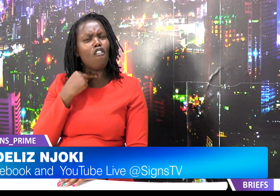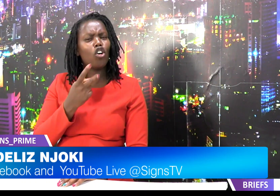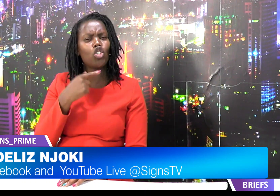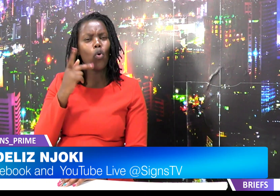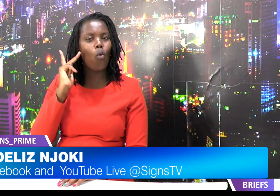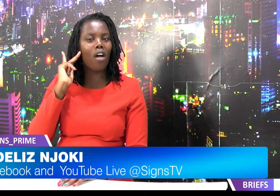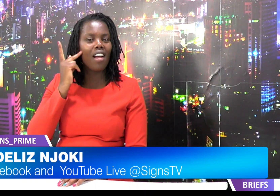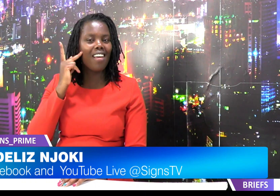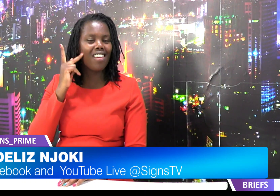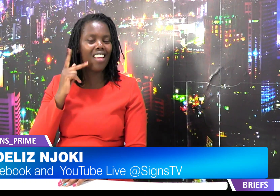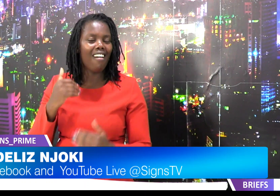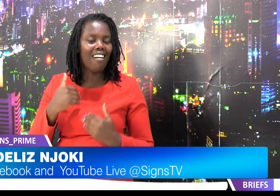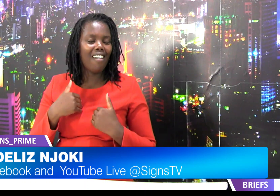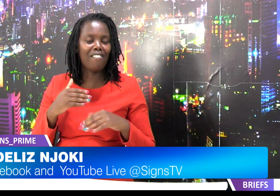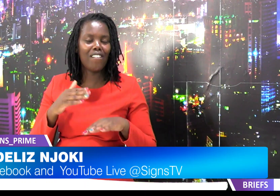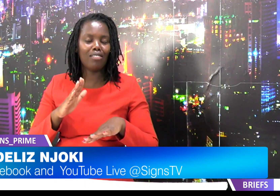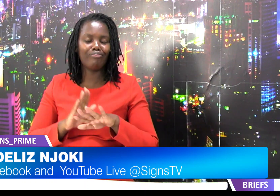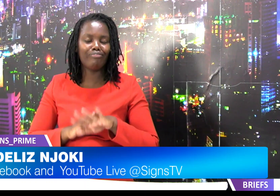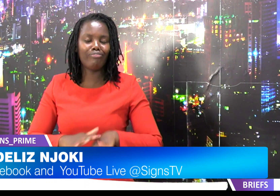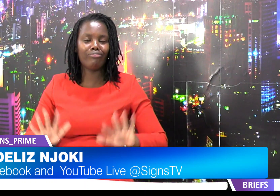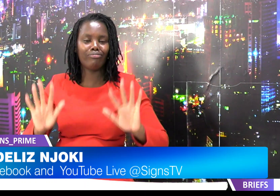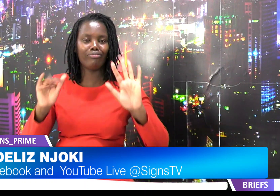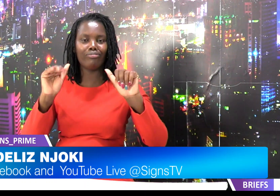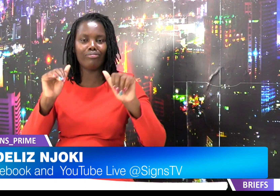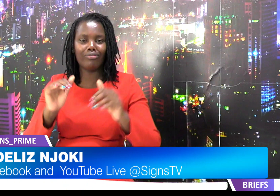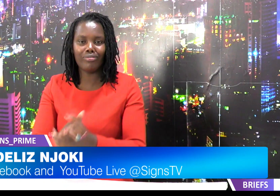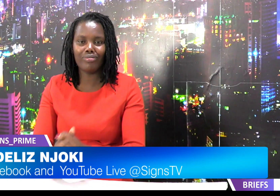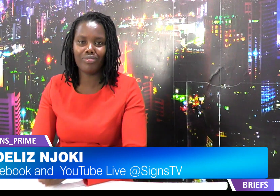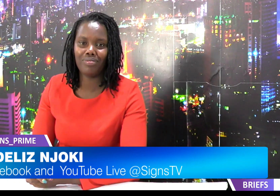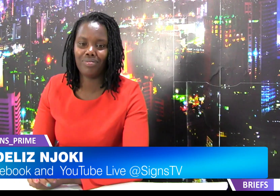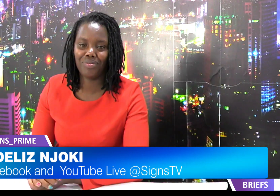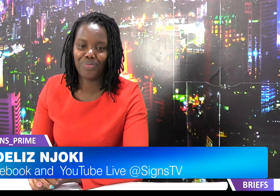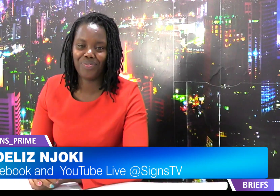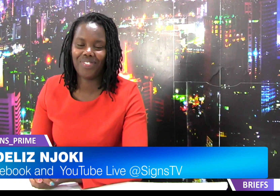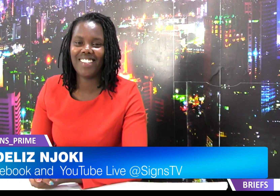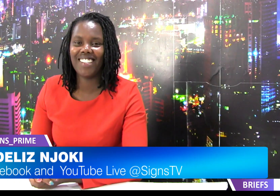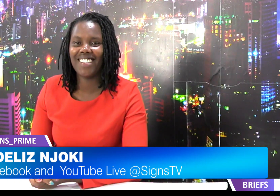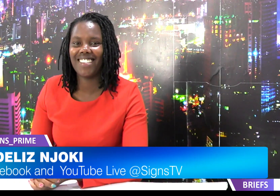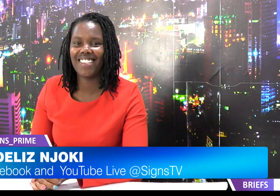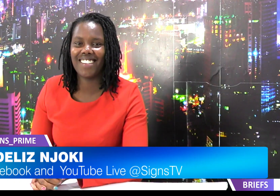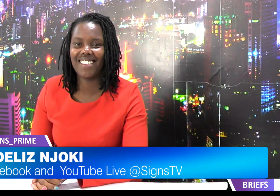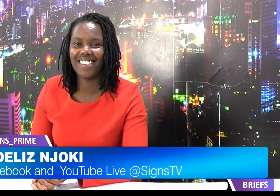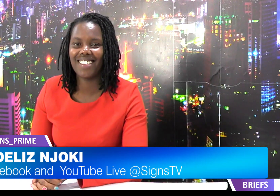host, VIDELIZ NJOKI, and my language interpreter has been Astakindi. Enjoy your evening.